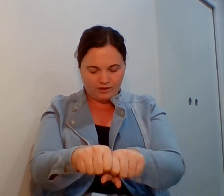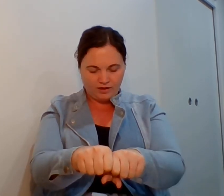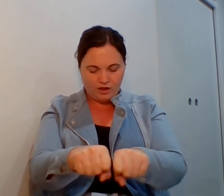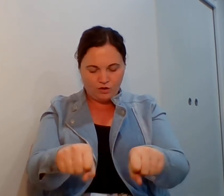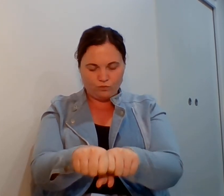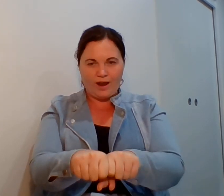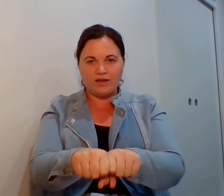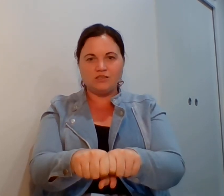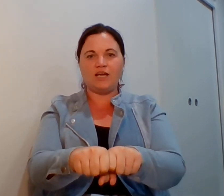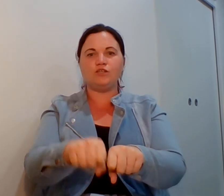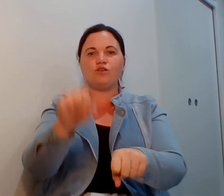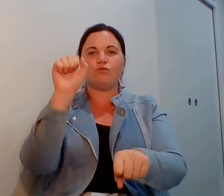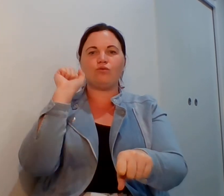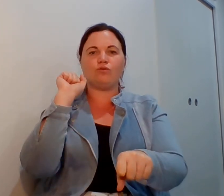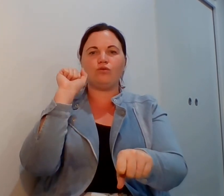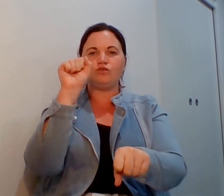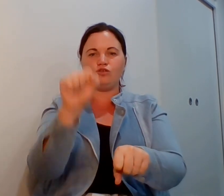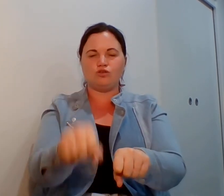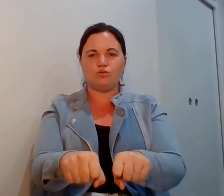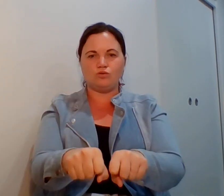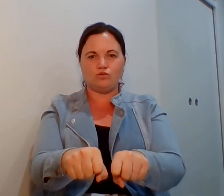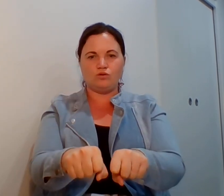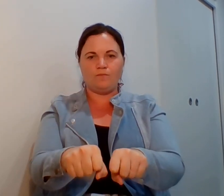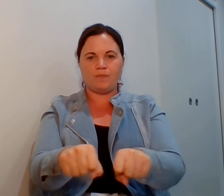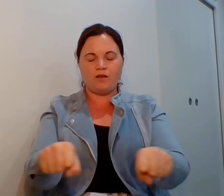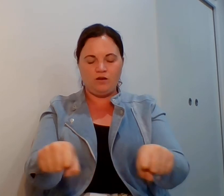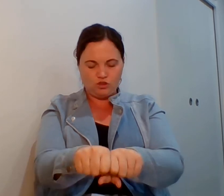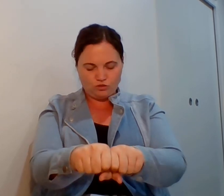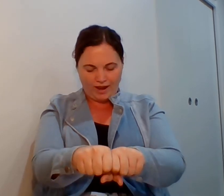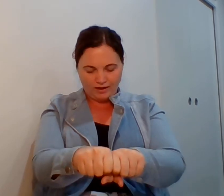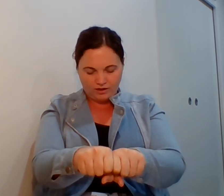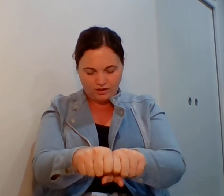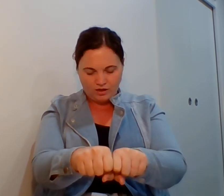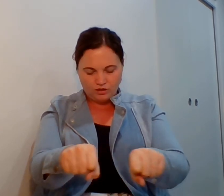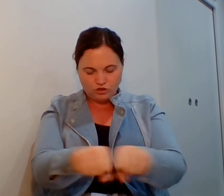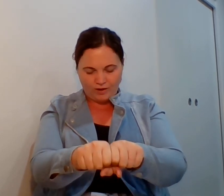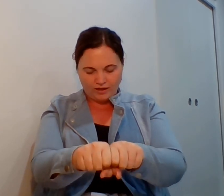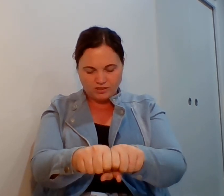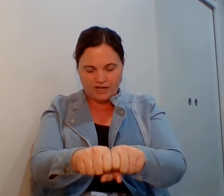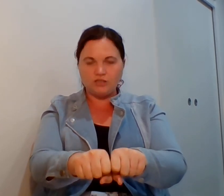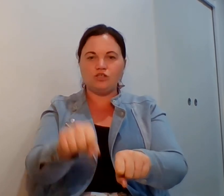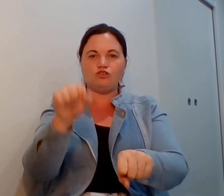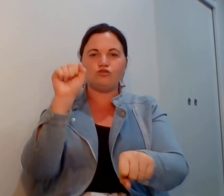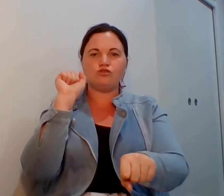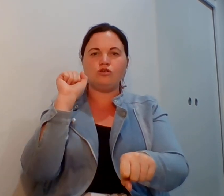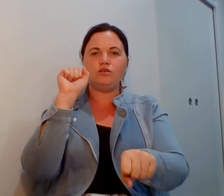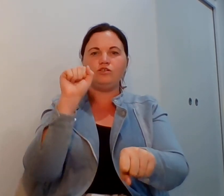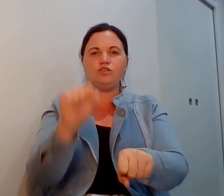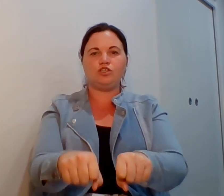Wreck. Wreck. Change the r to tr. Trek. Trek. Change the tr to ch.